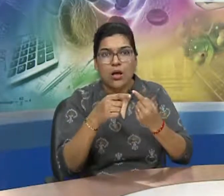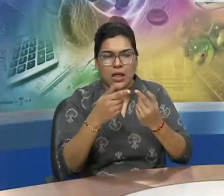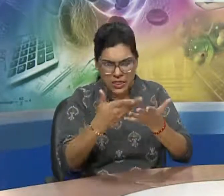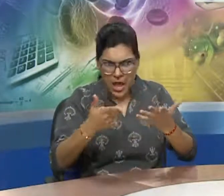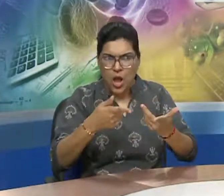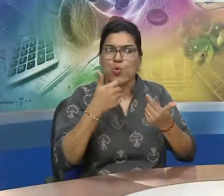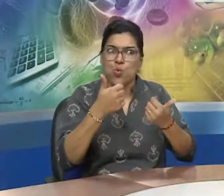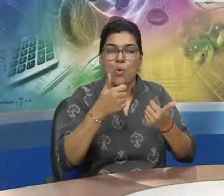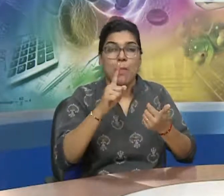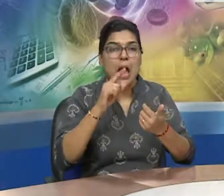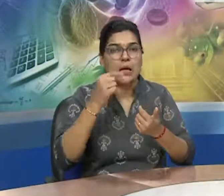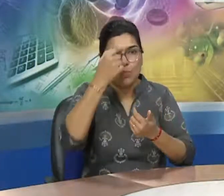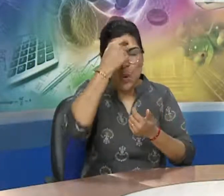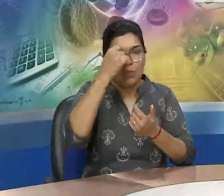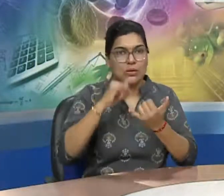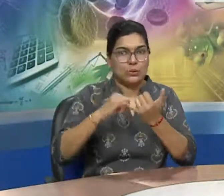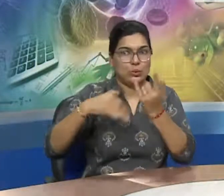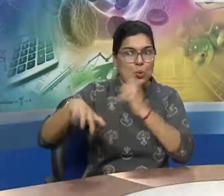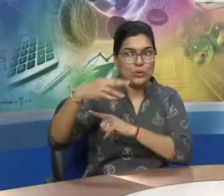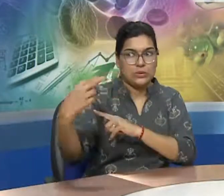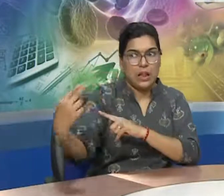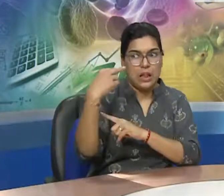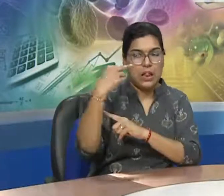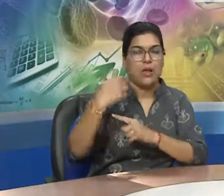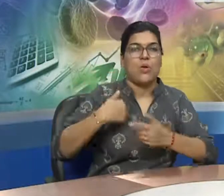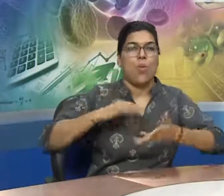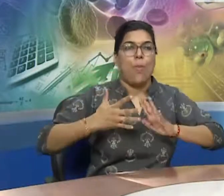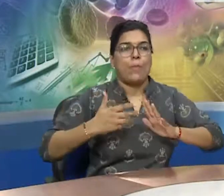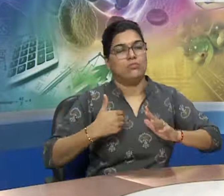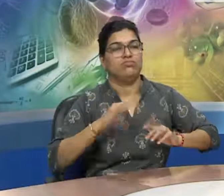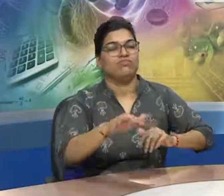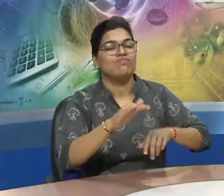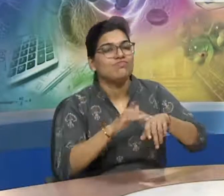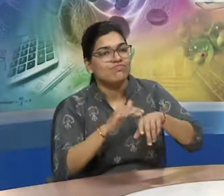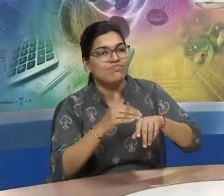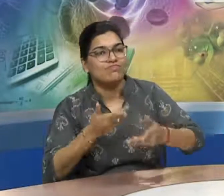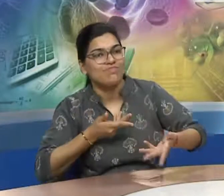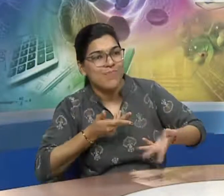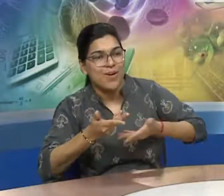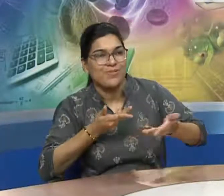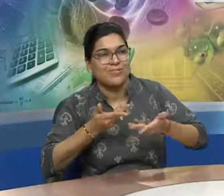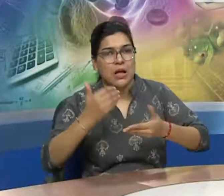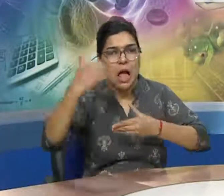they are the correct things to say in that situation.